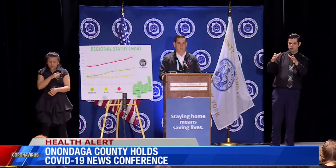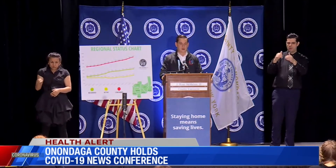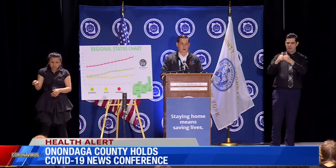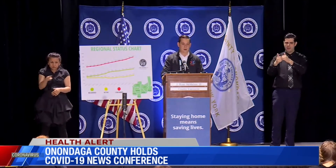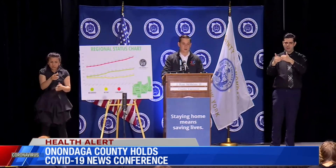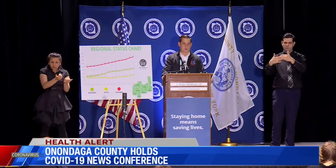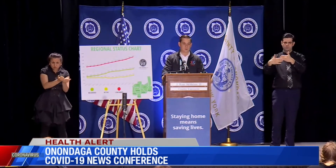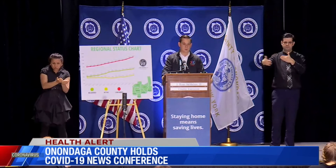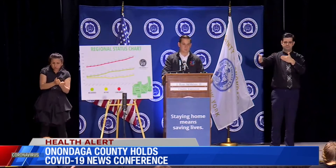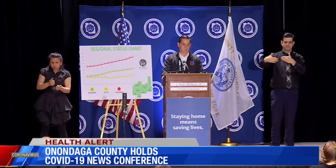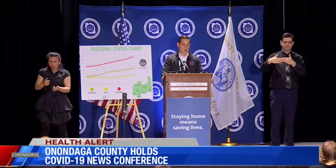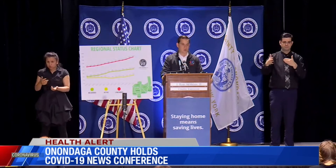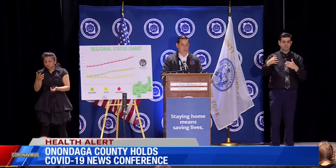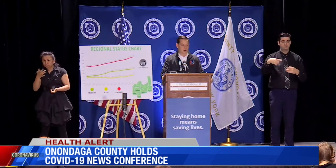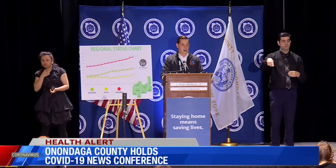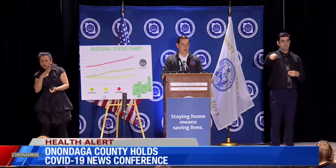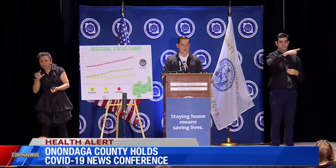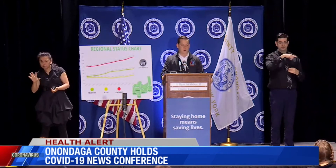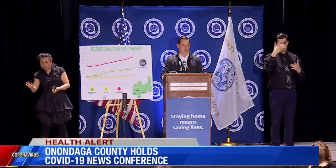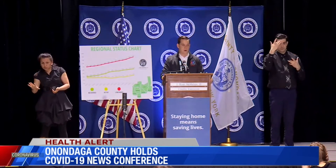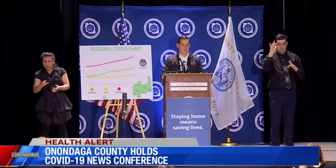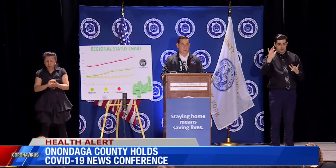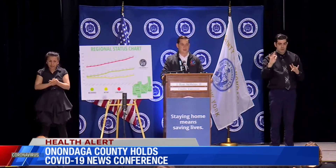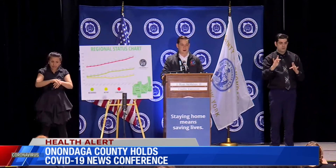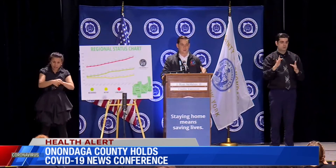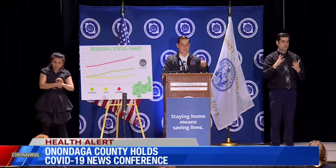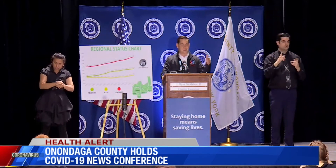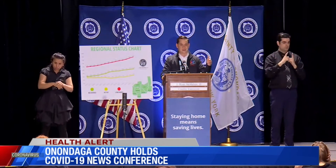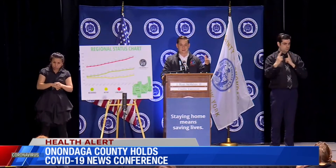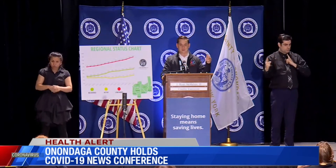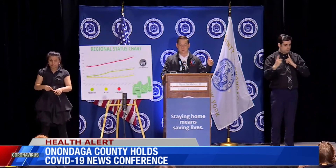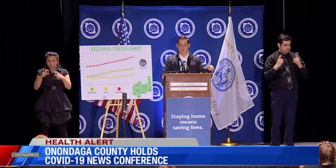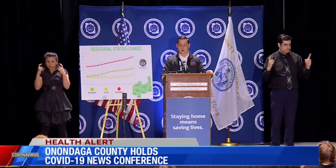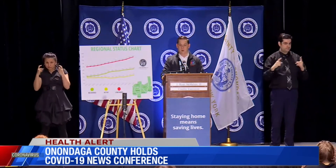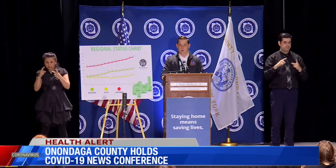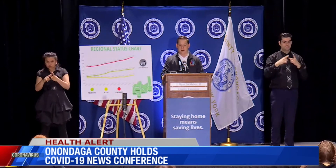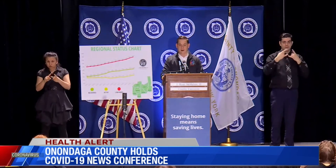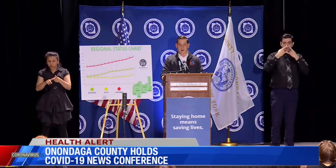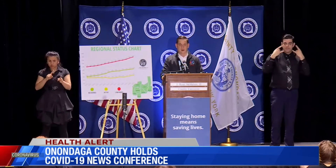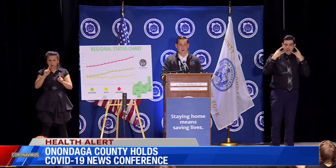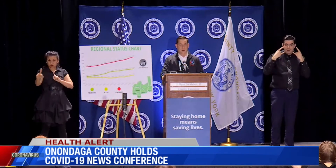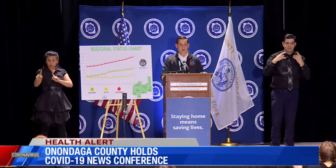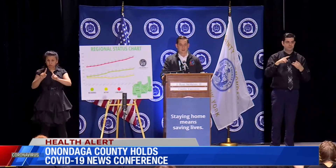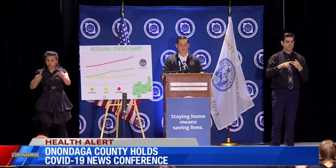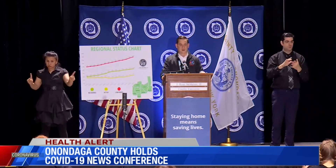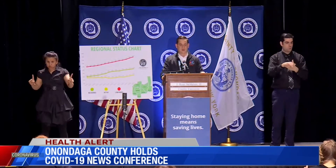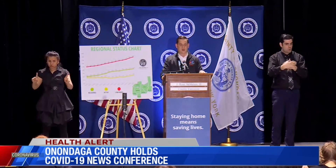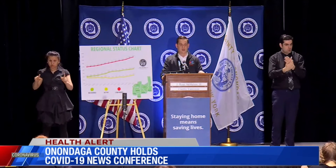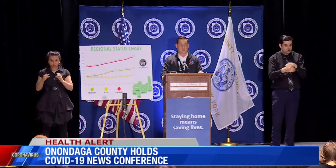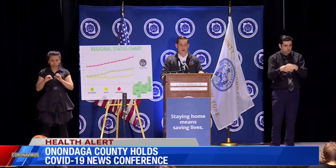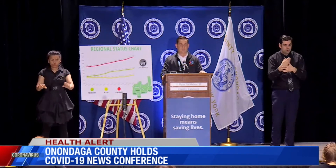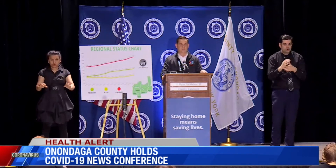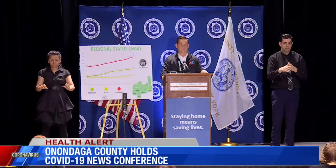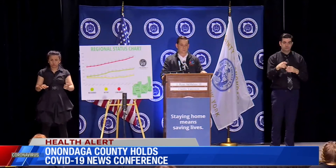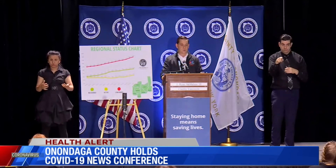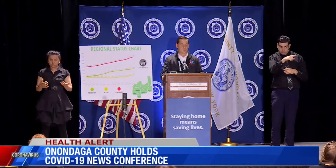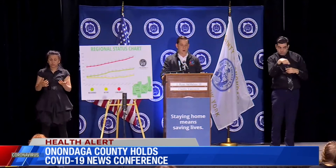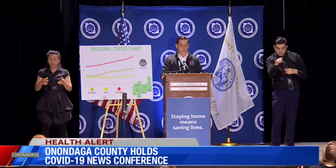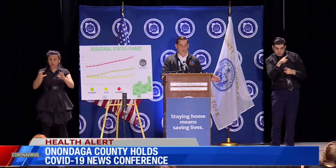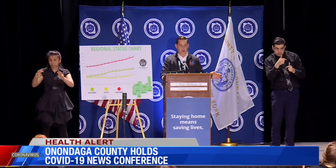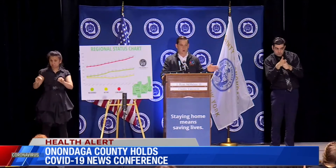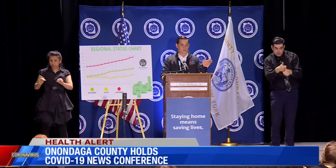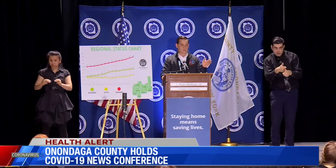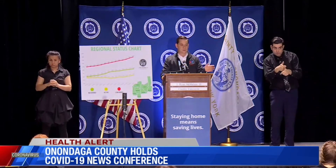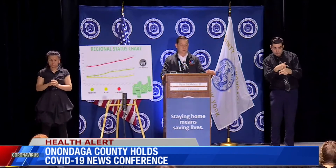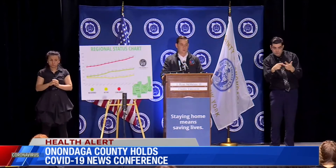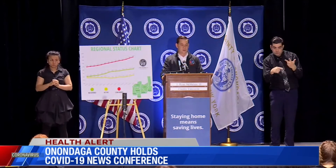we washing our hands? Are we wearing a mask? Are we staying 6 feet apart when we can? These are all things that when